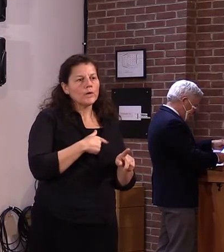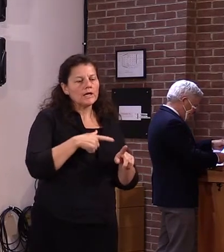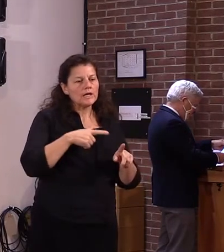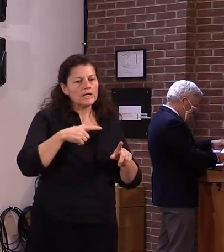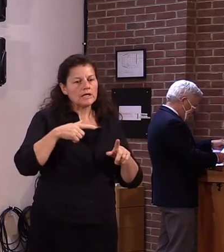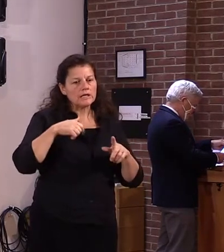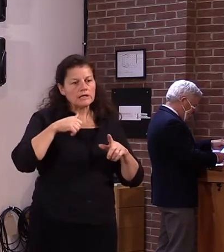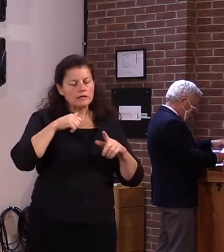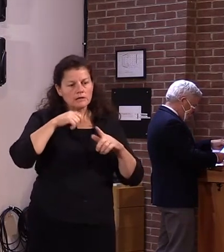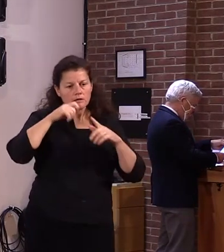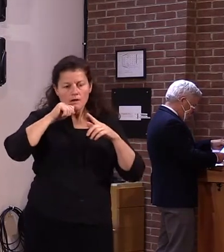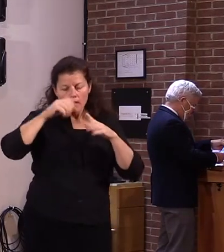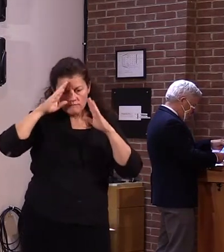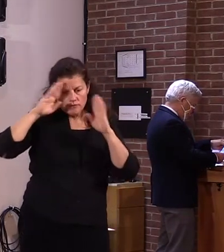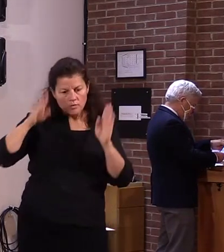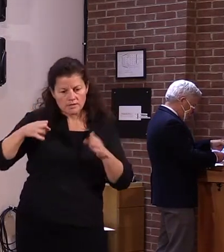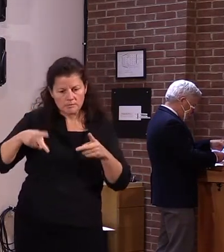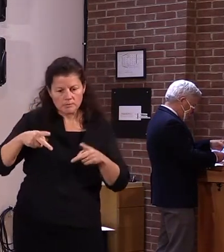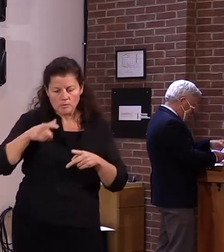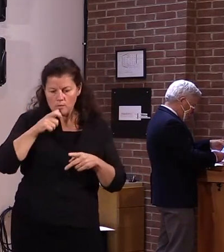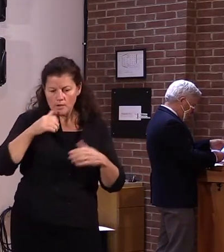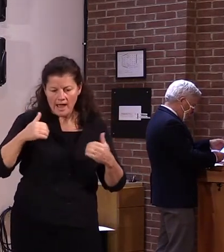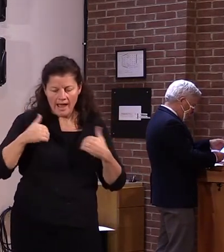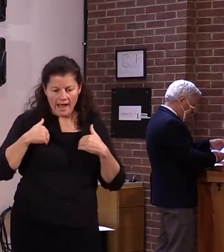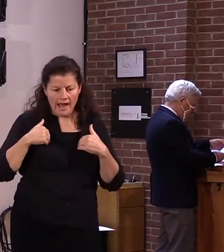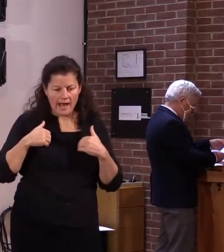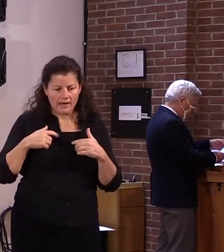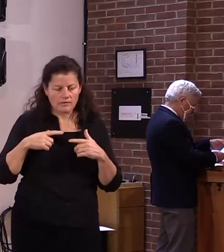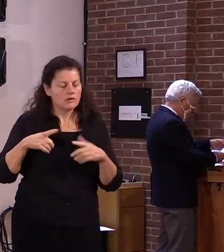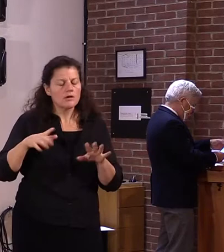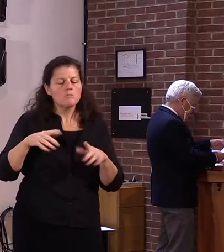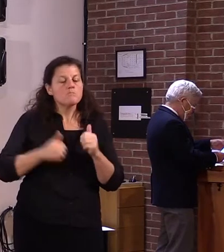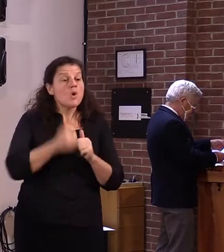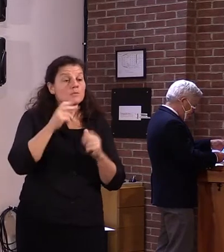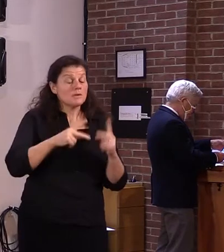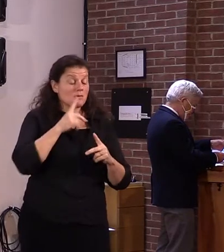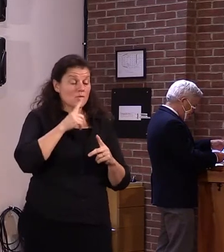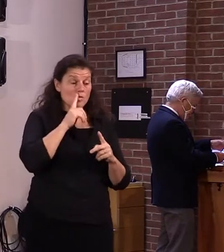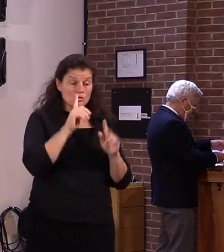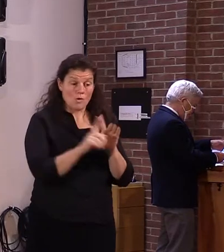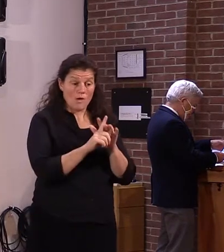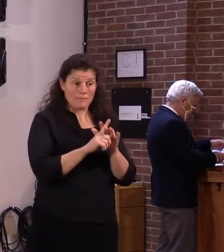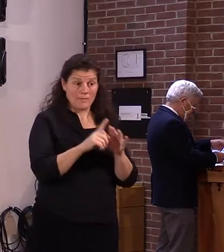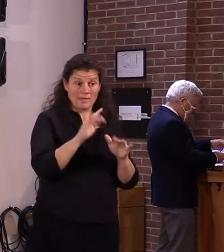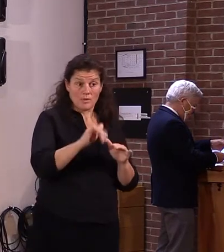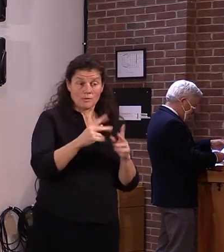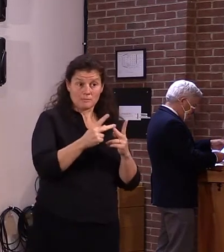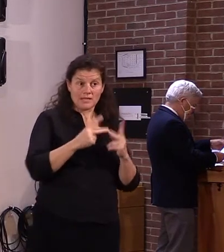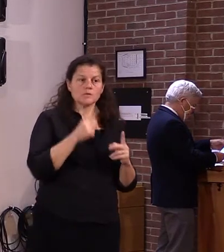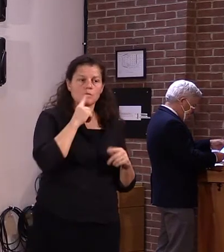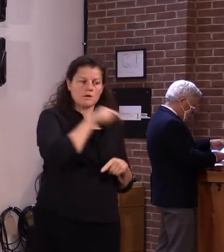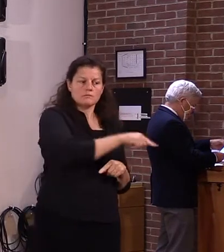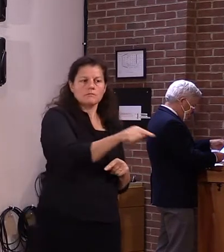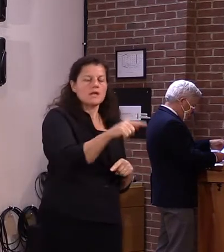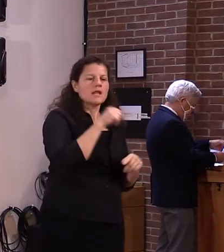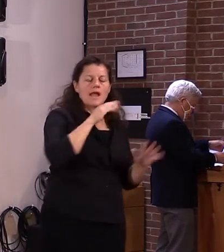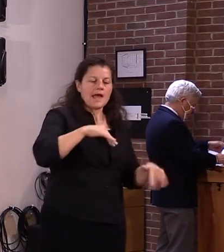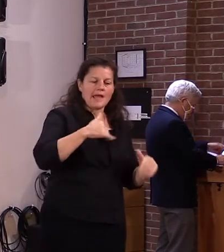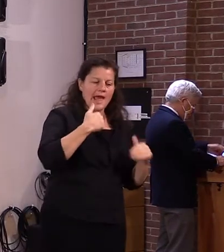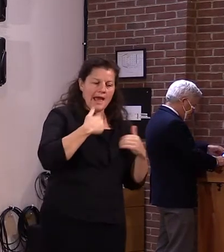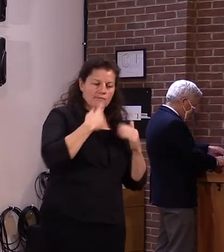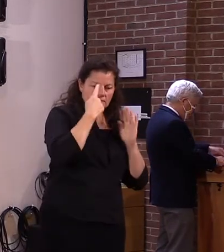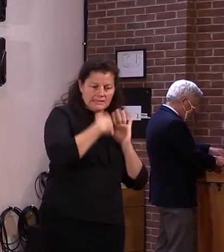I don't think that testing for flu will come up much at the pop-ups themselves, but it will come up